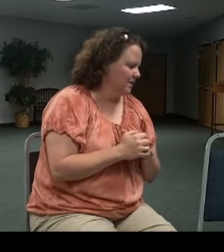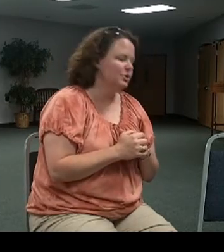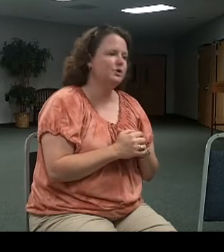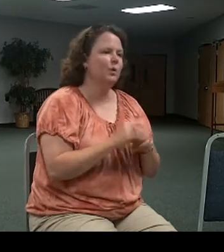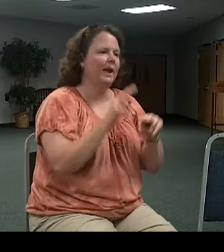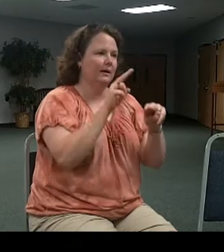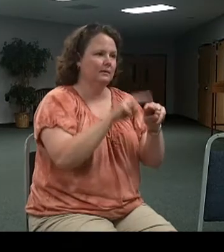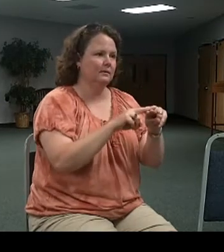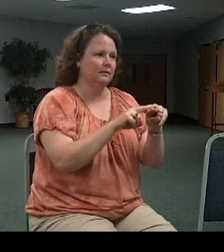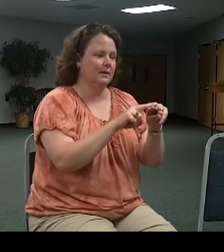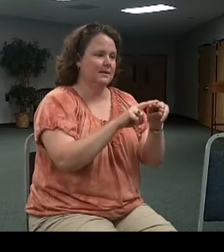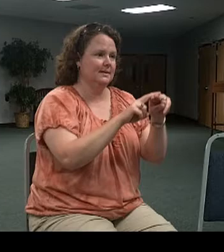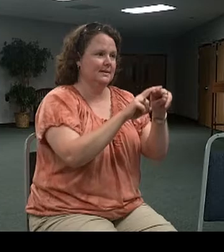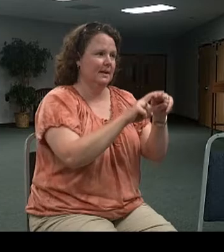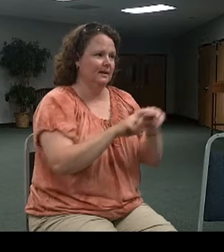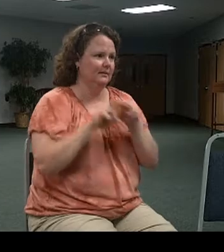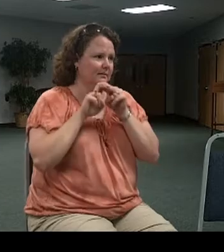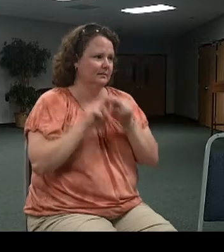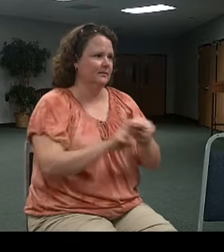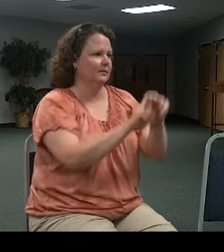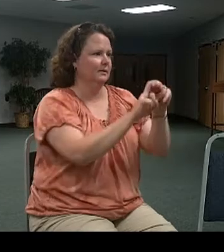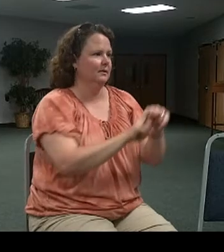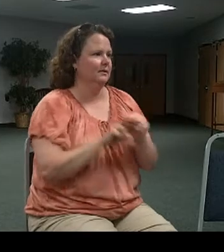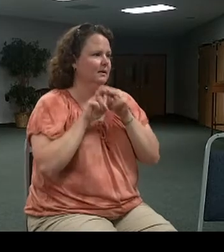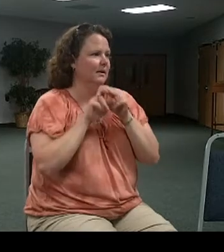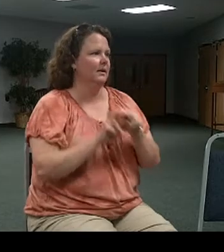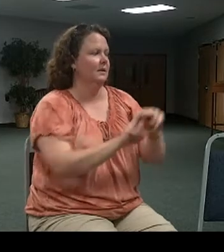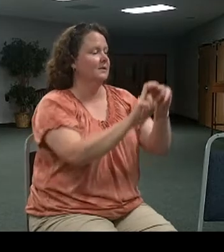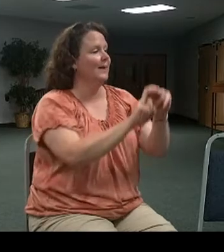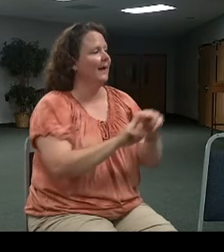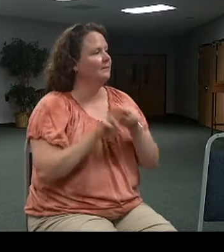You swing. Is sitting. Swinging.